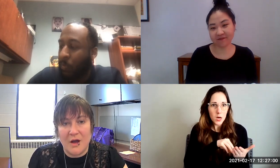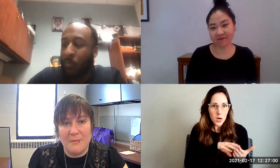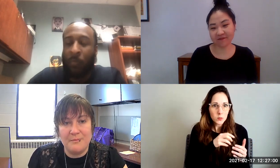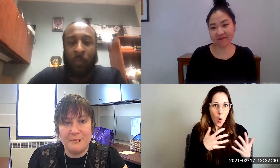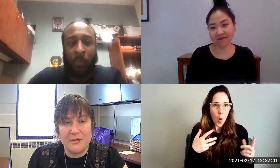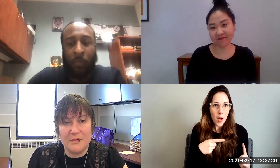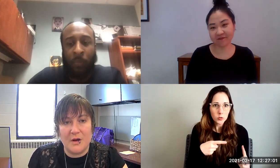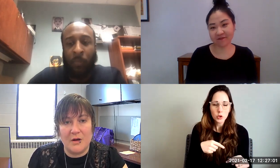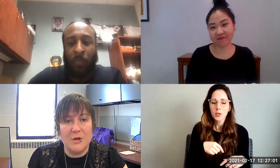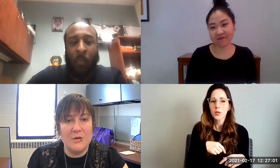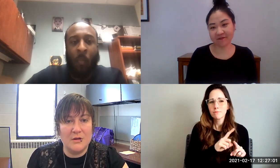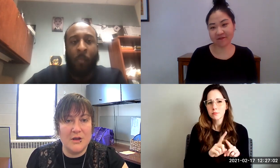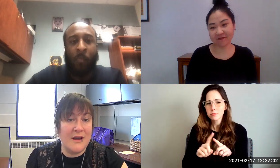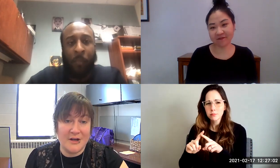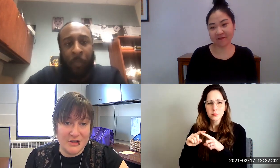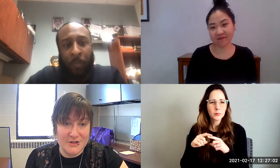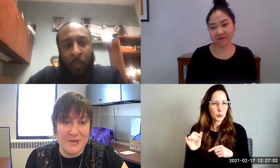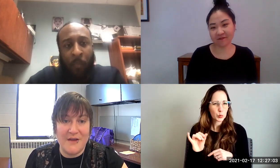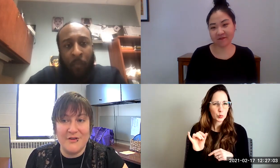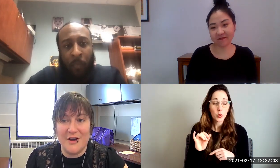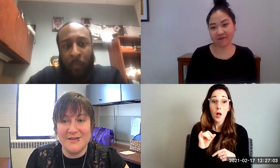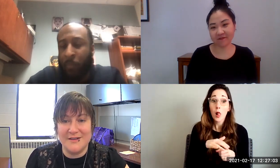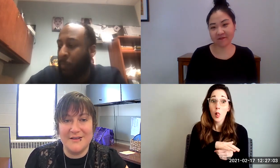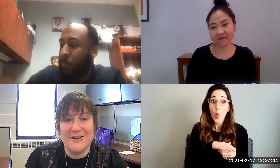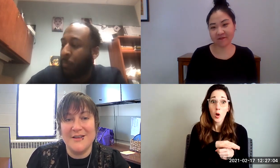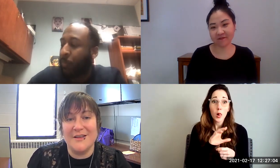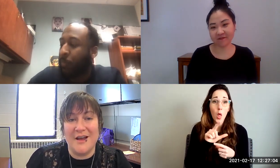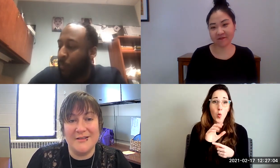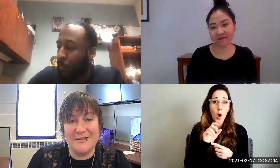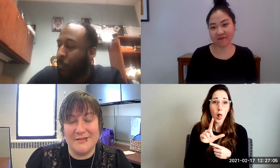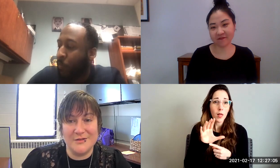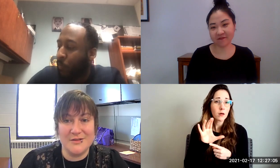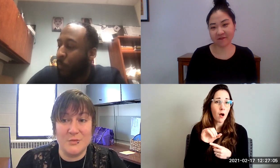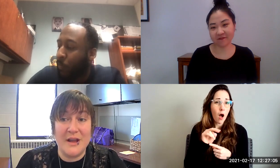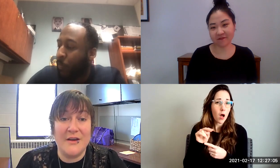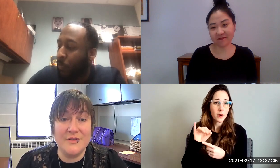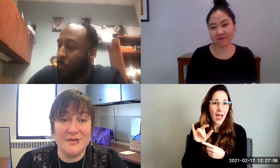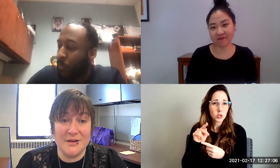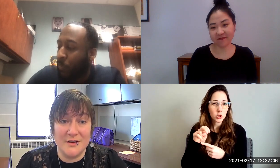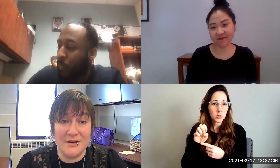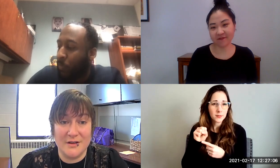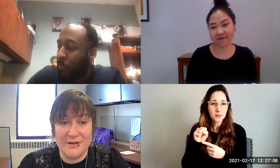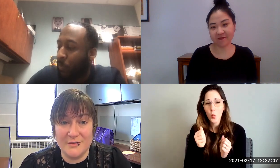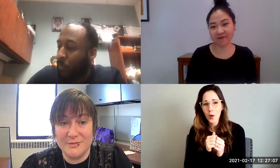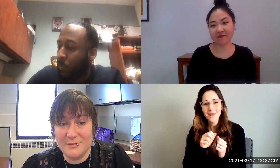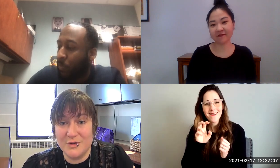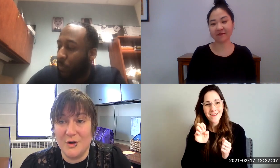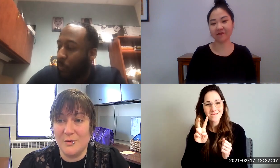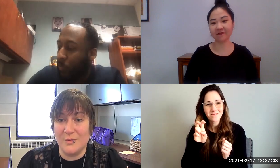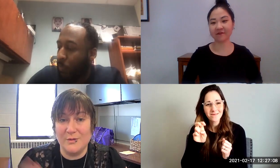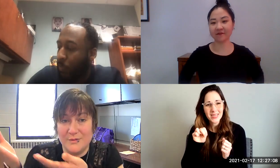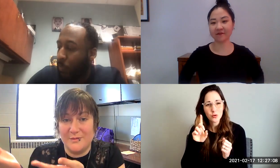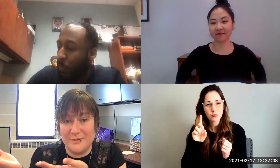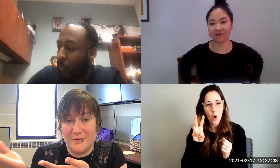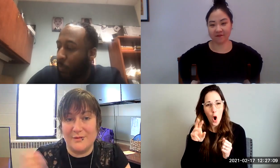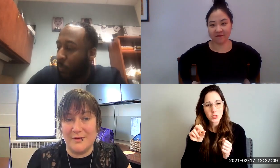also our local connections with Evan Dawson. We have a